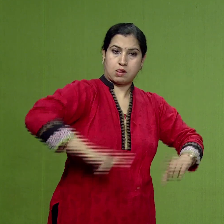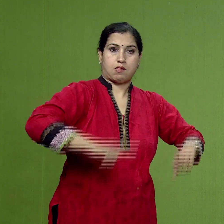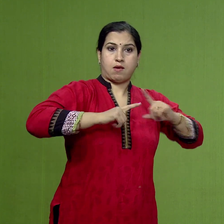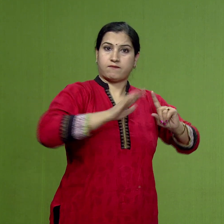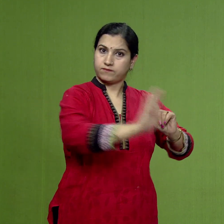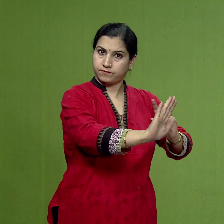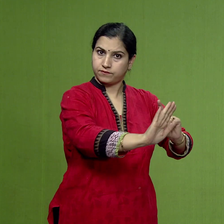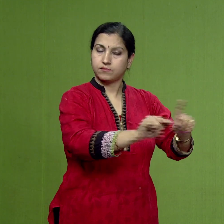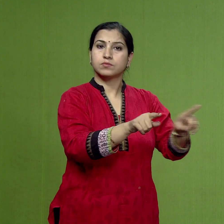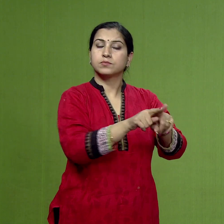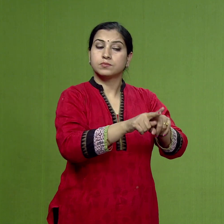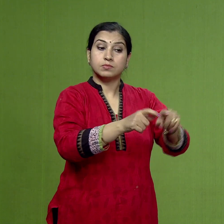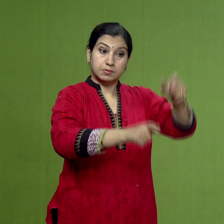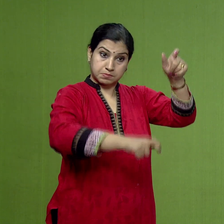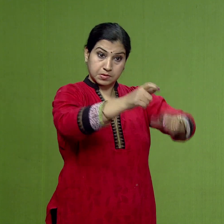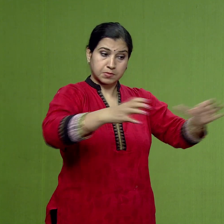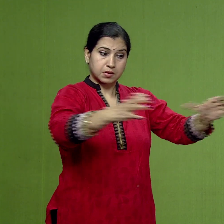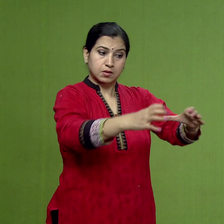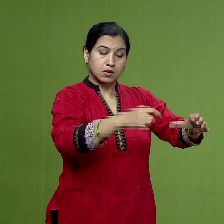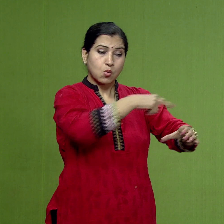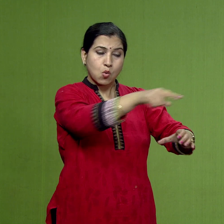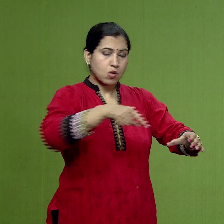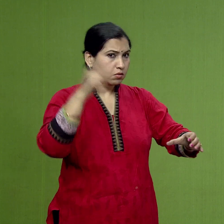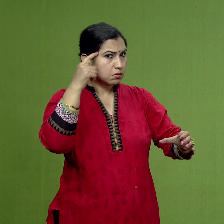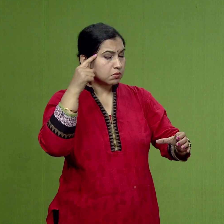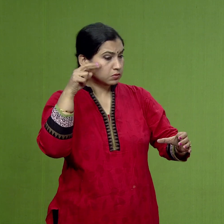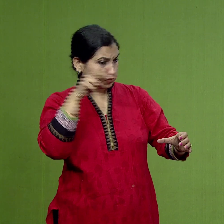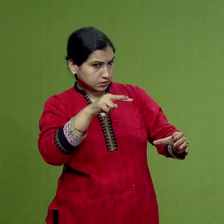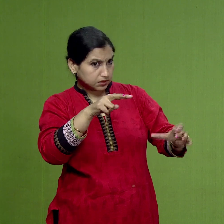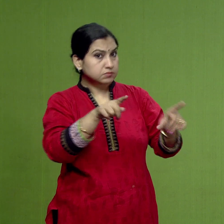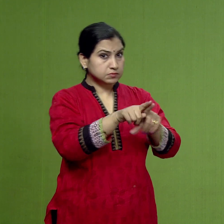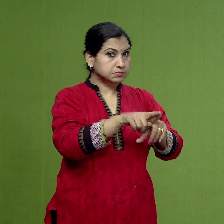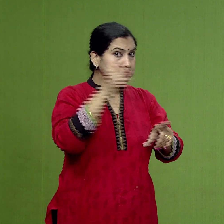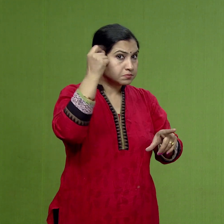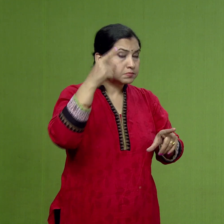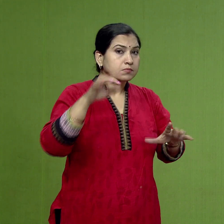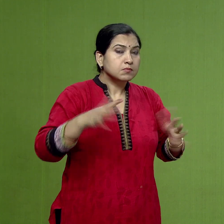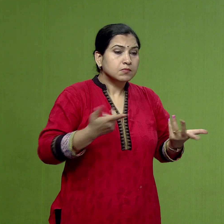The collection of people is seen and understood in terms of number.